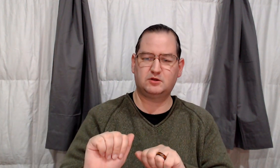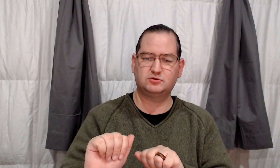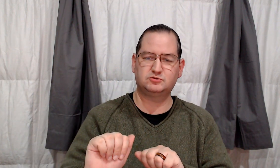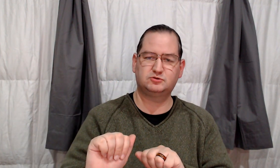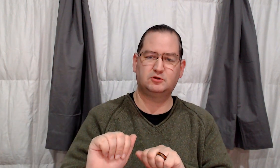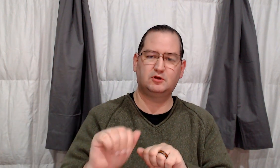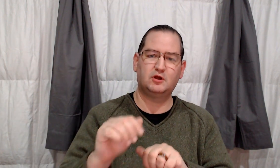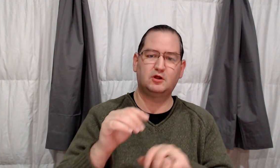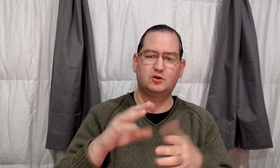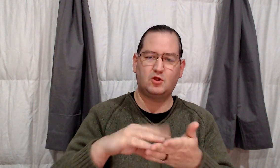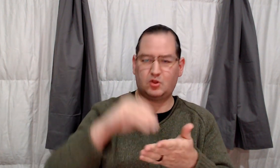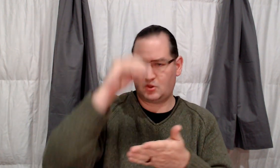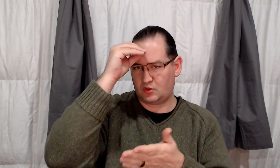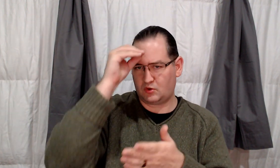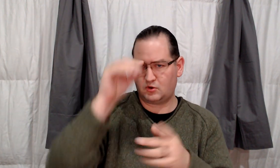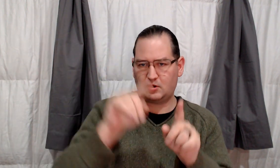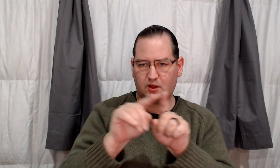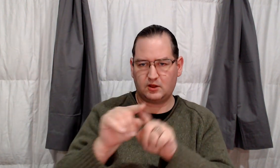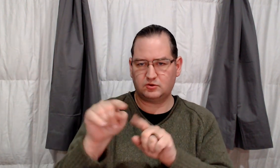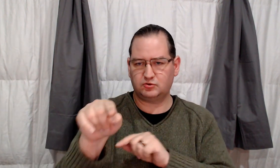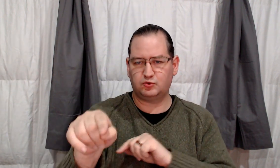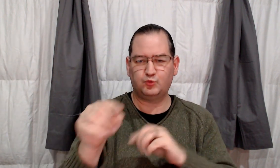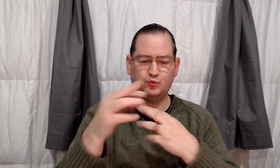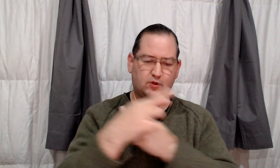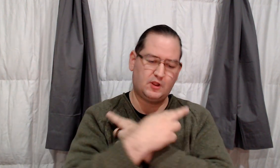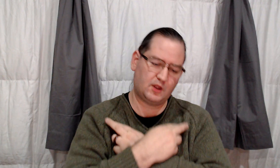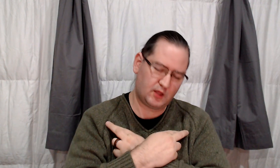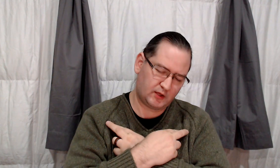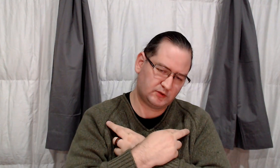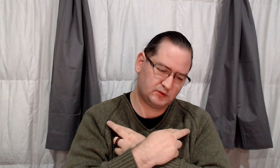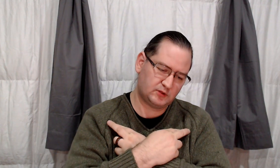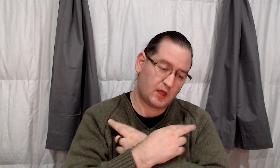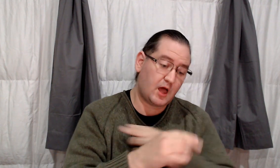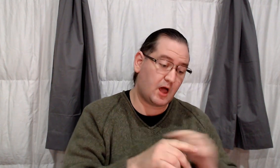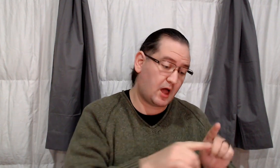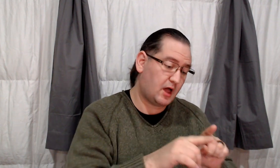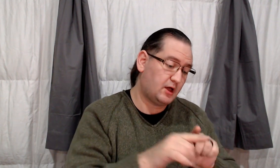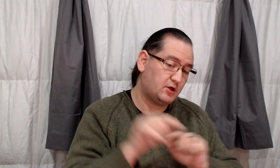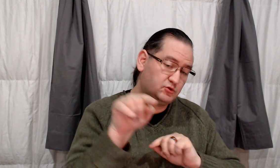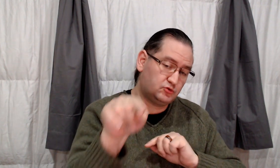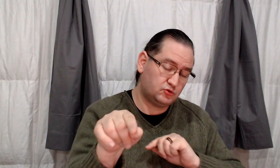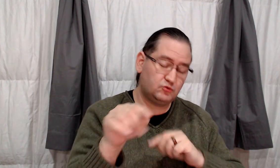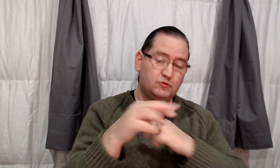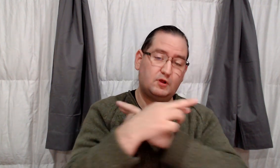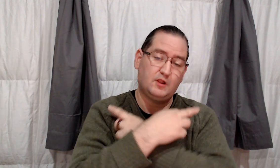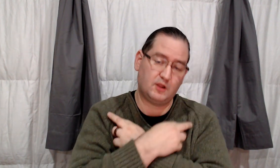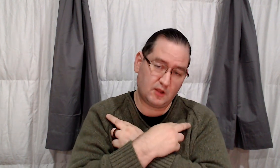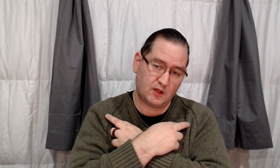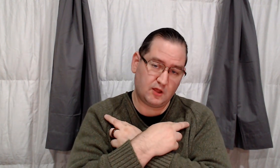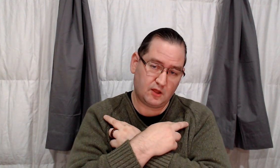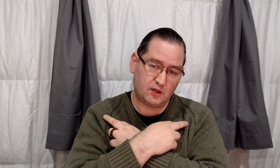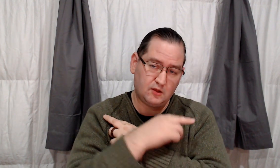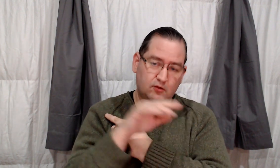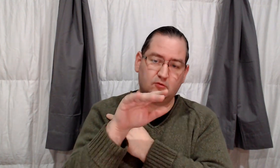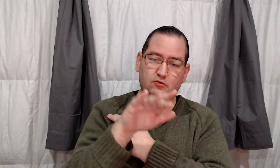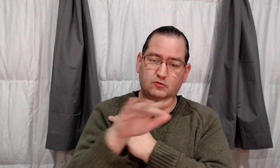relax. As you relax and enter into the trance more and more comfortably, more and